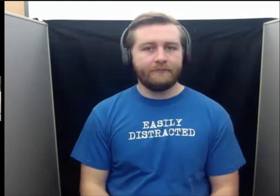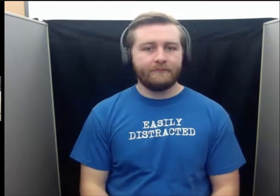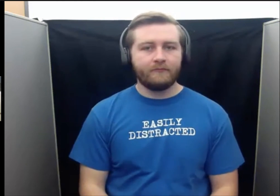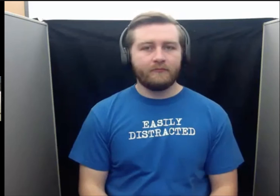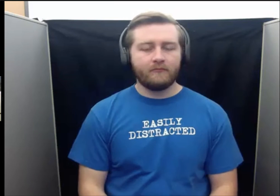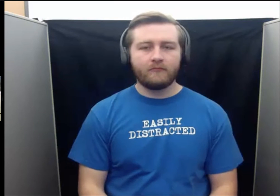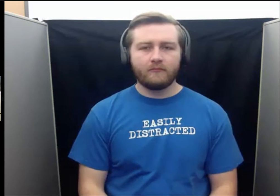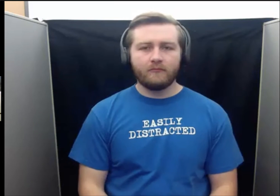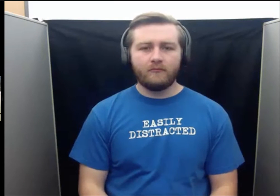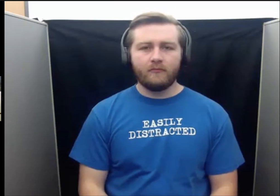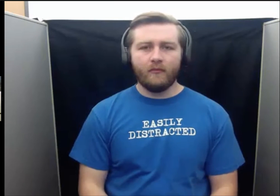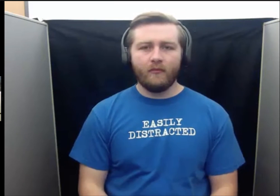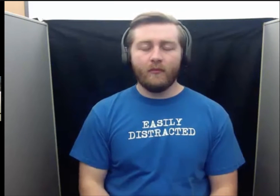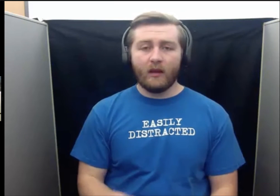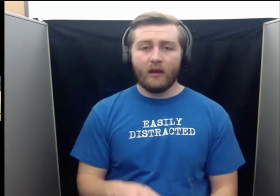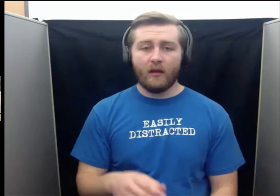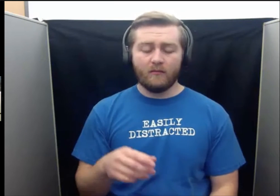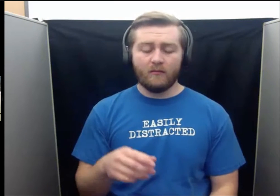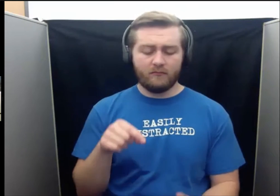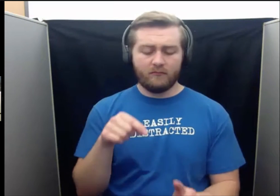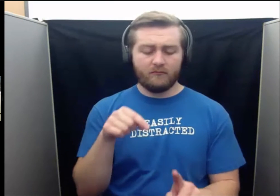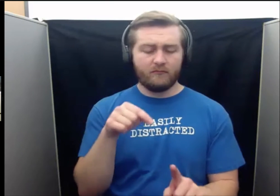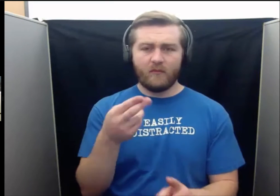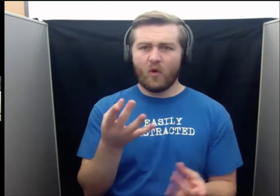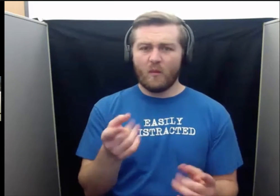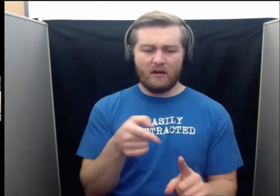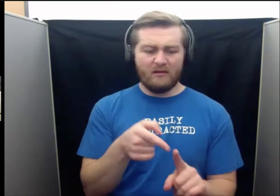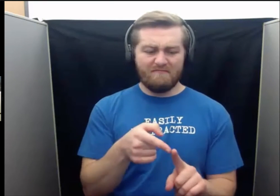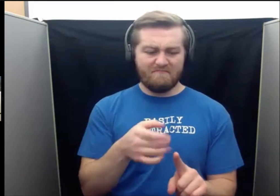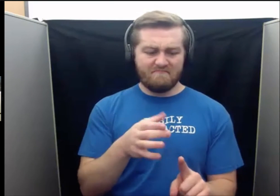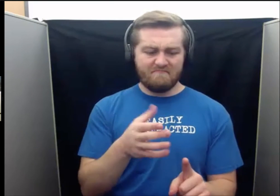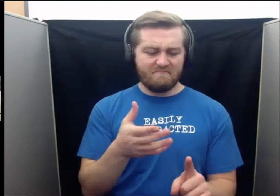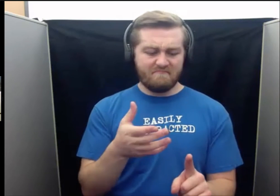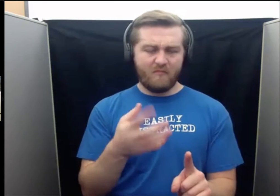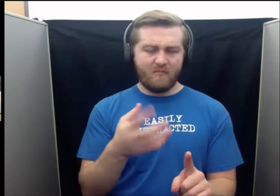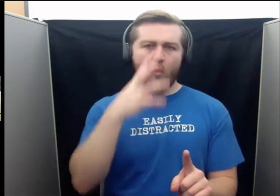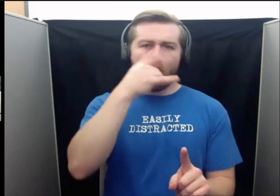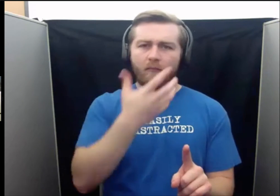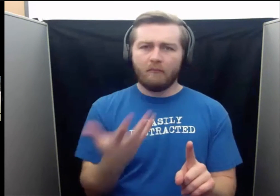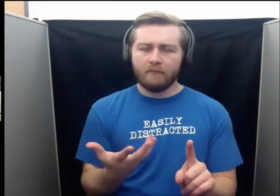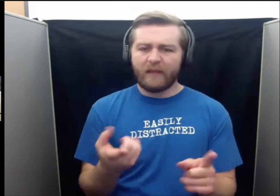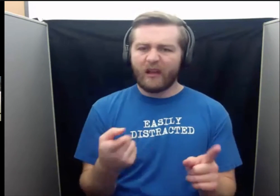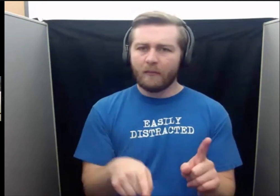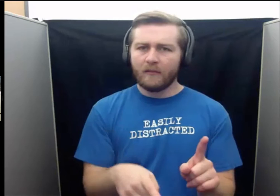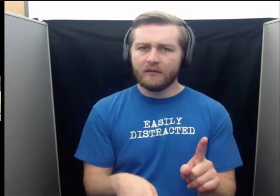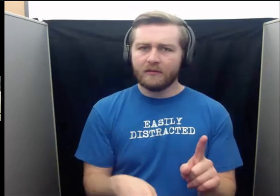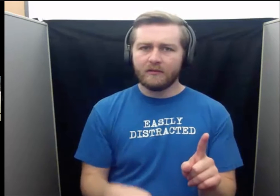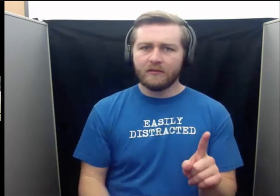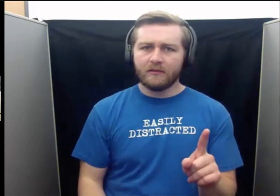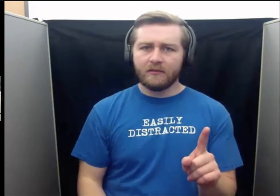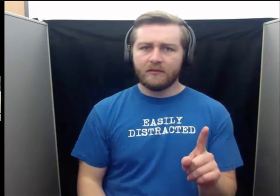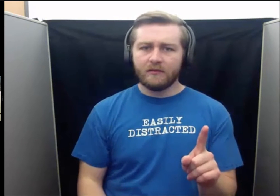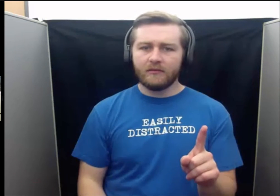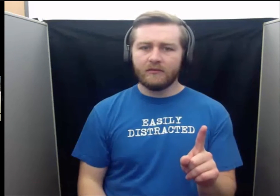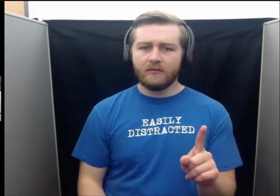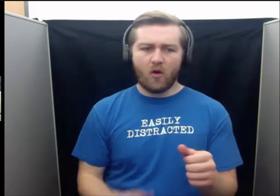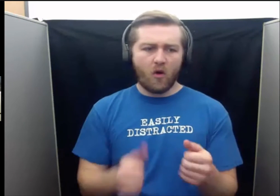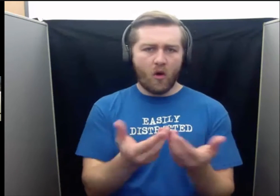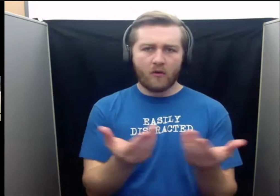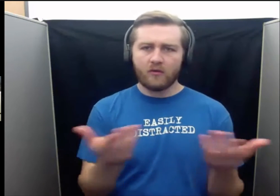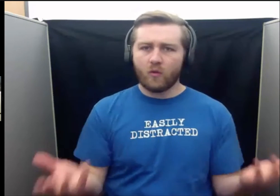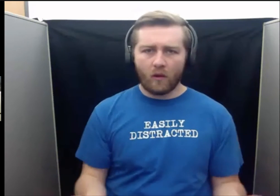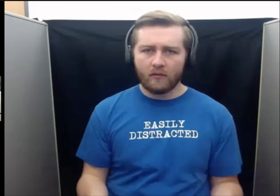What's one characteristic about humidity? What's humidity usually do? Flattens your hair.